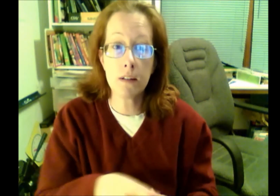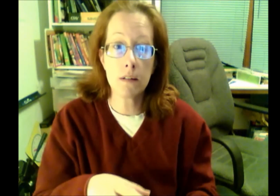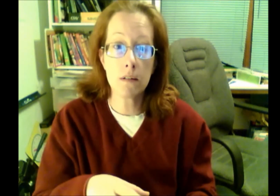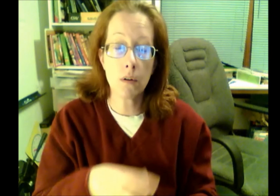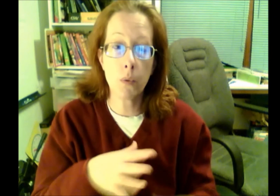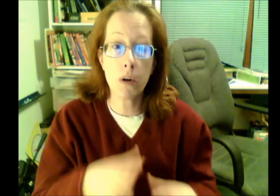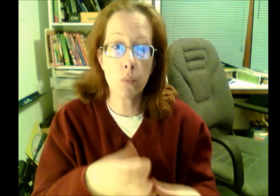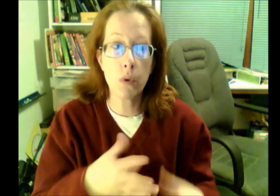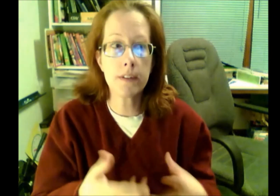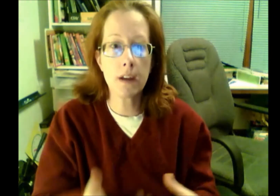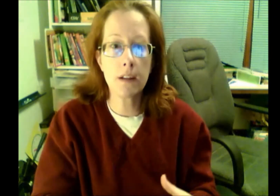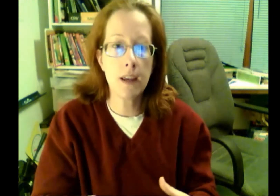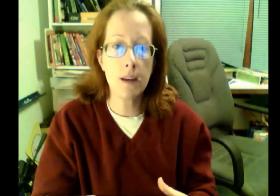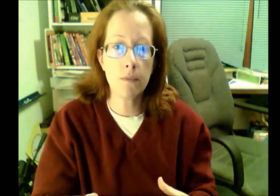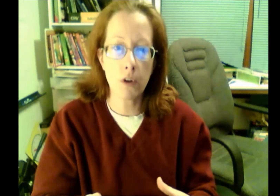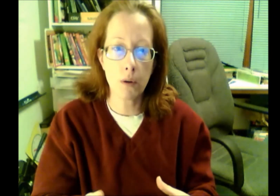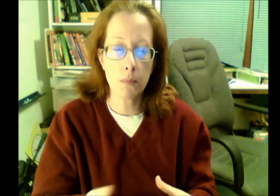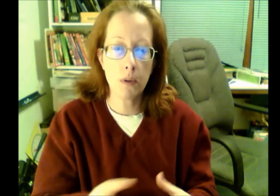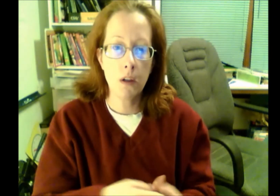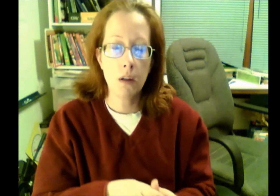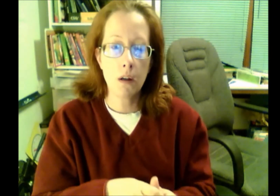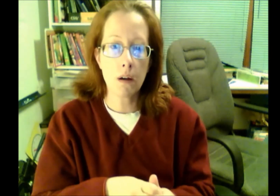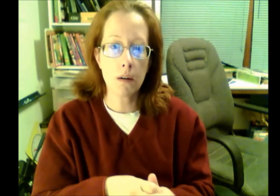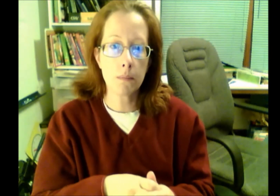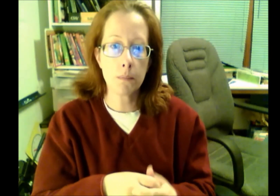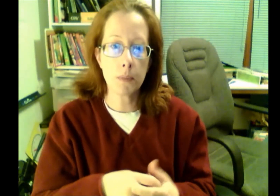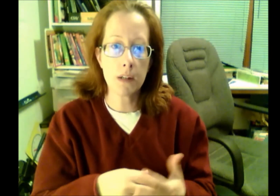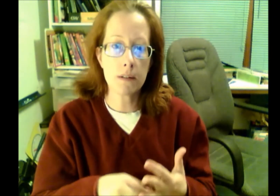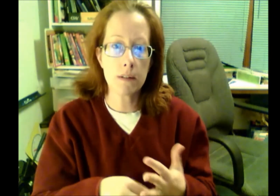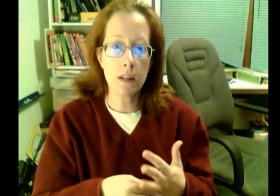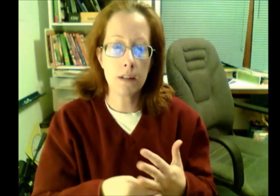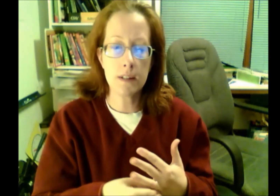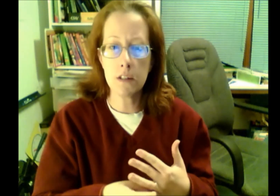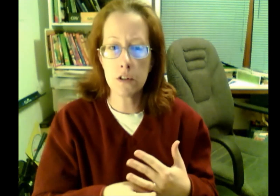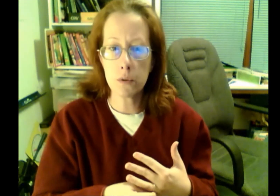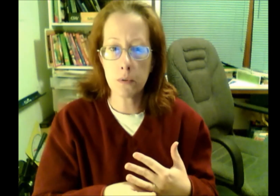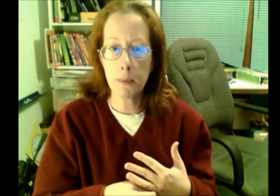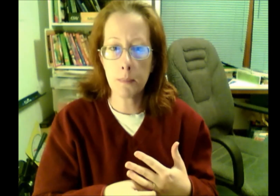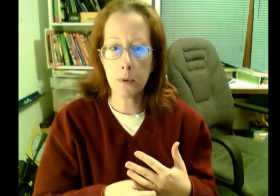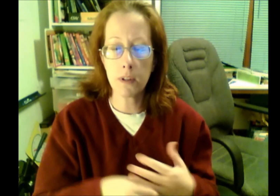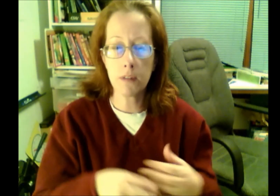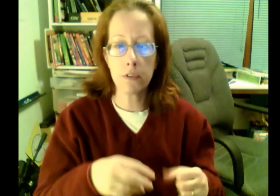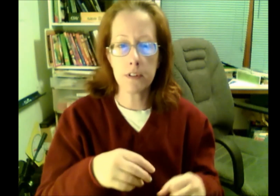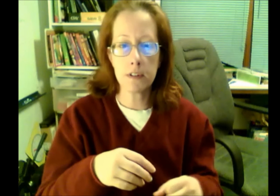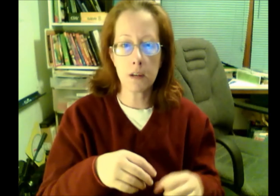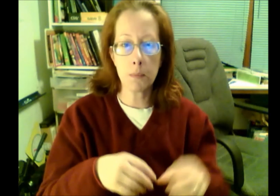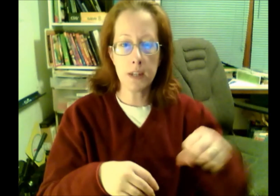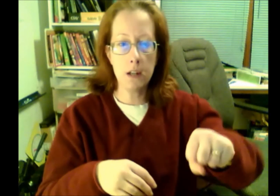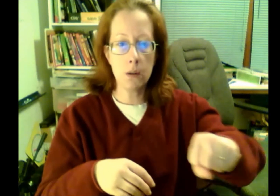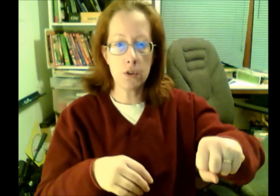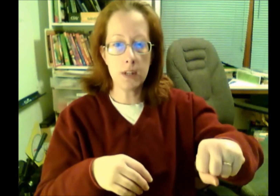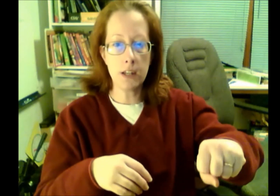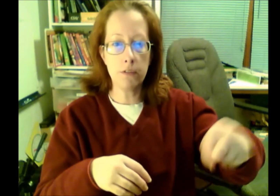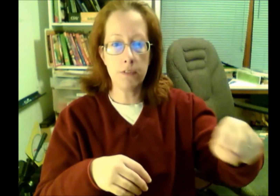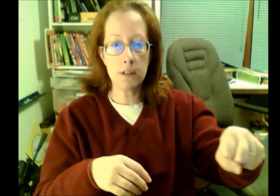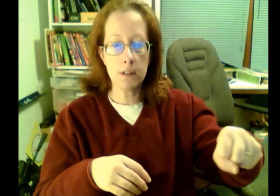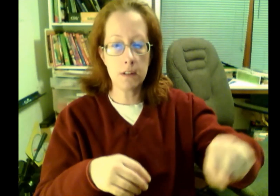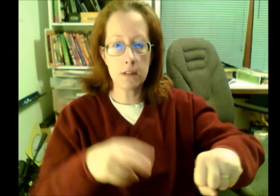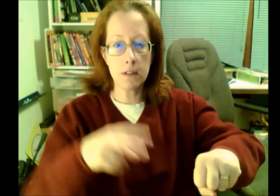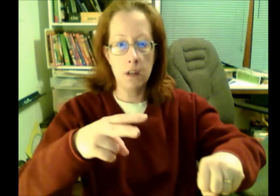into, or where the sign came from, because then it's easier to remember. Like for instance, like a potato is you take your fist like this, and then